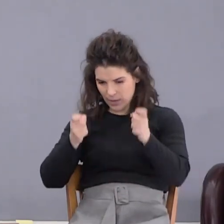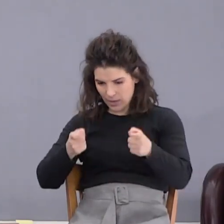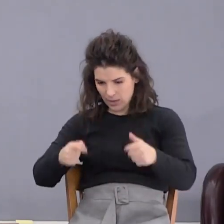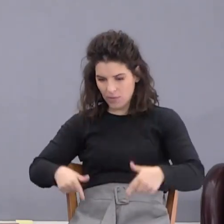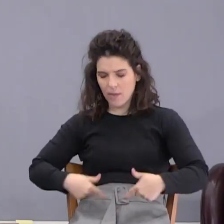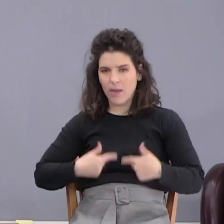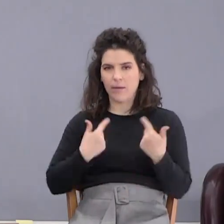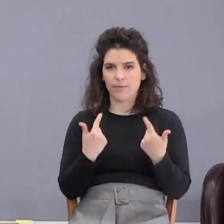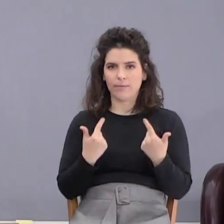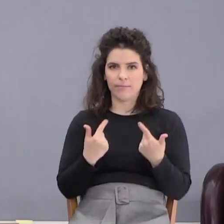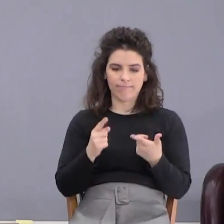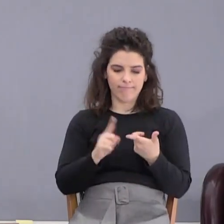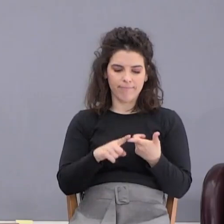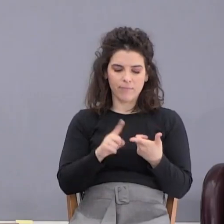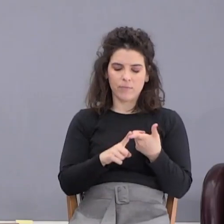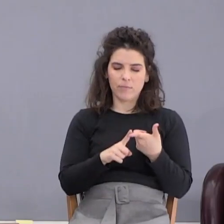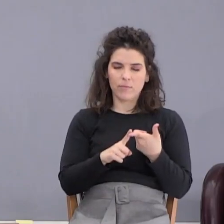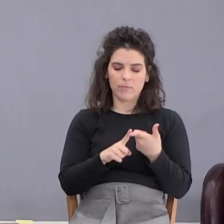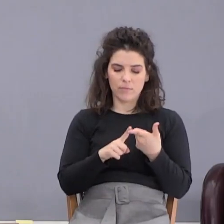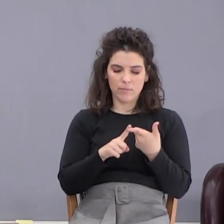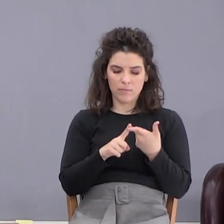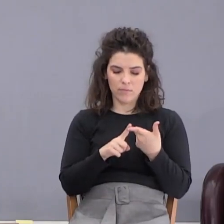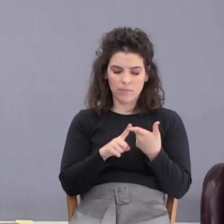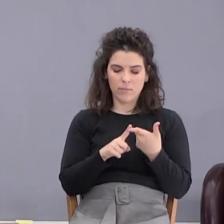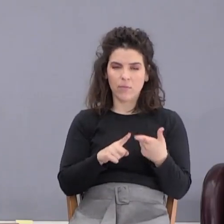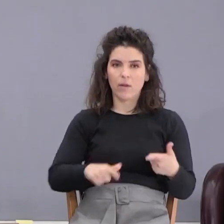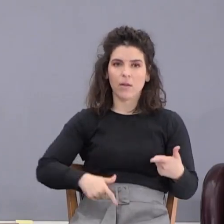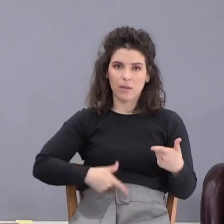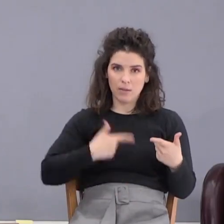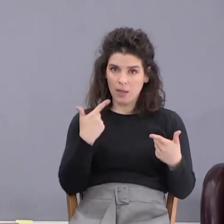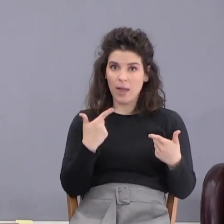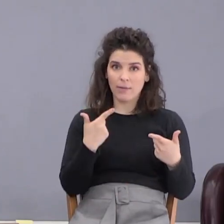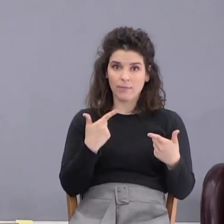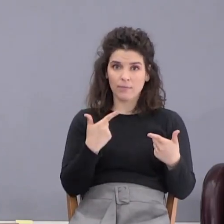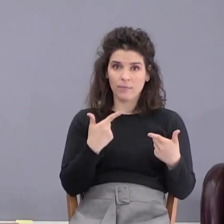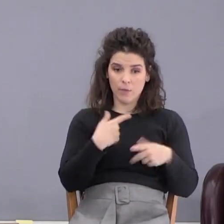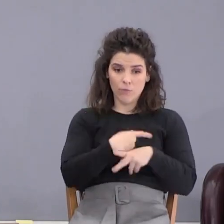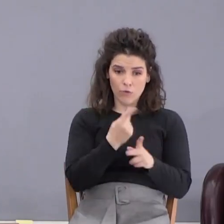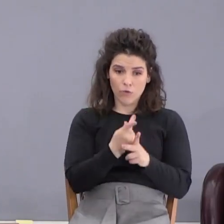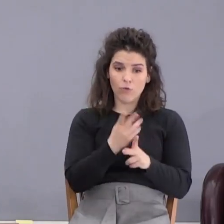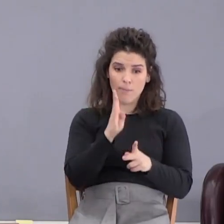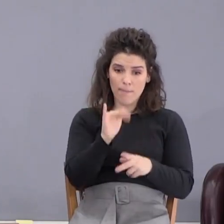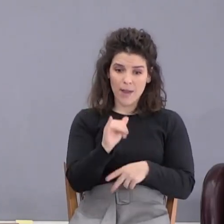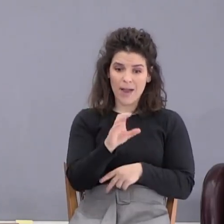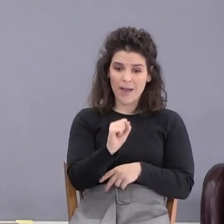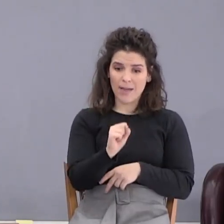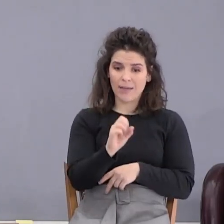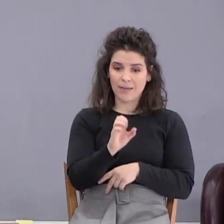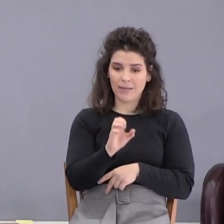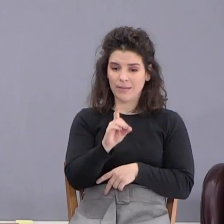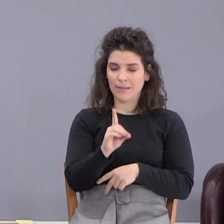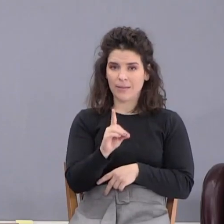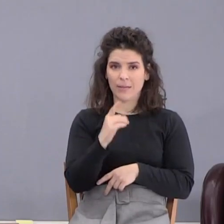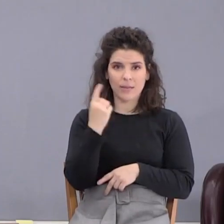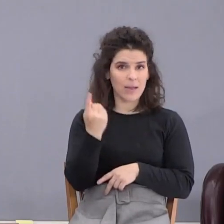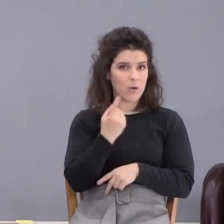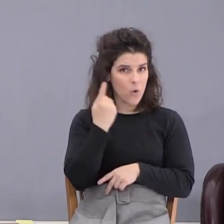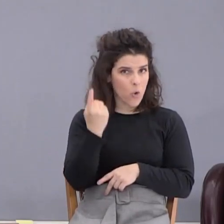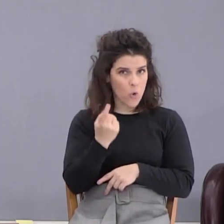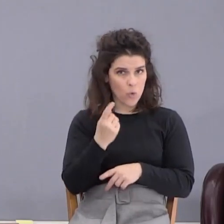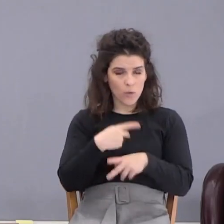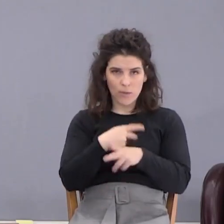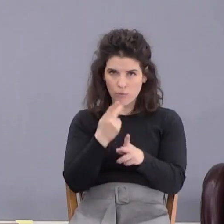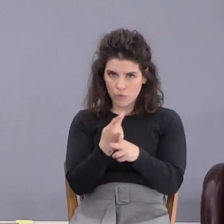life, okay? Number two, life that is produced by the seed can